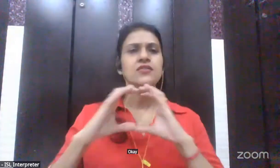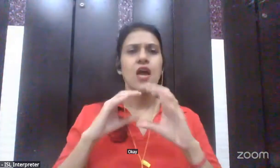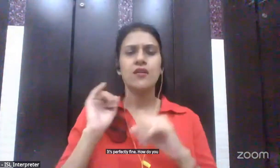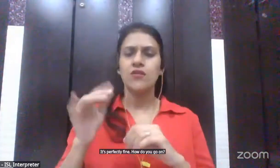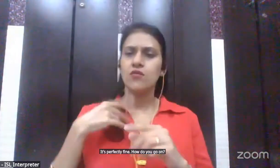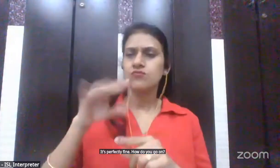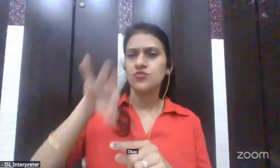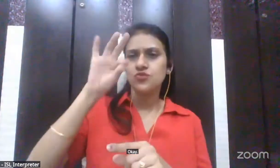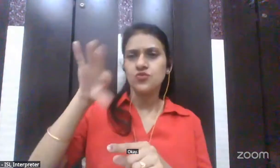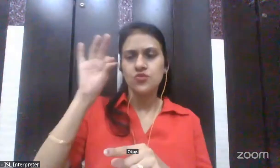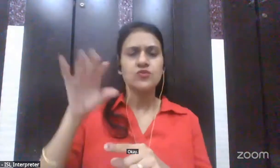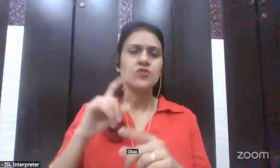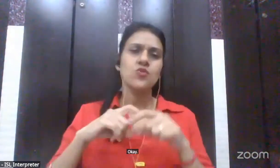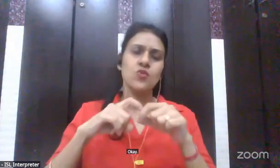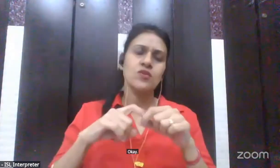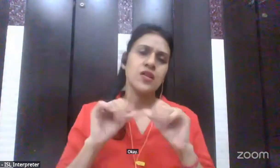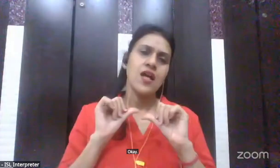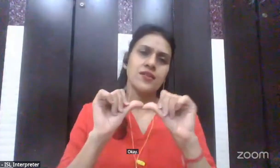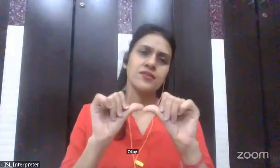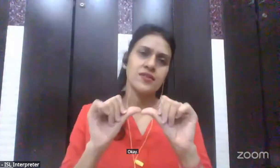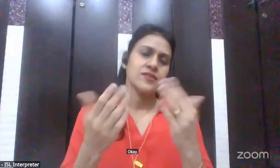Om.